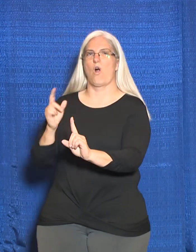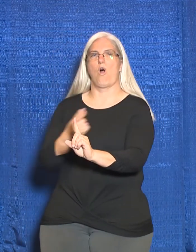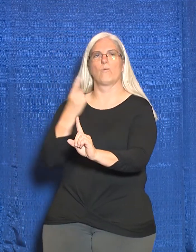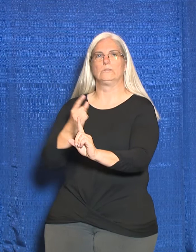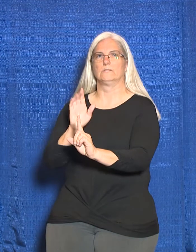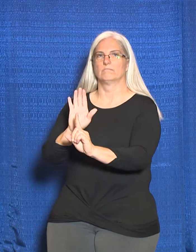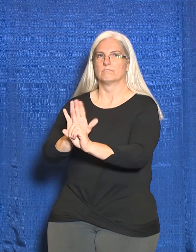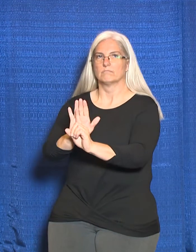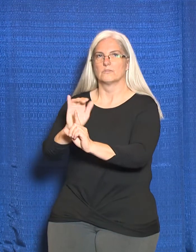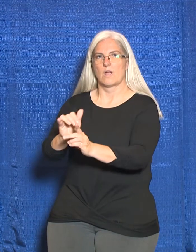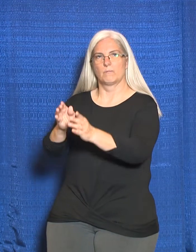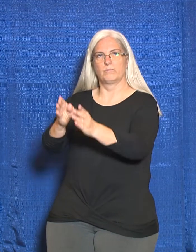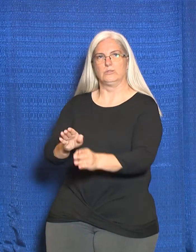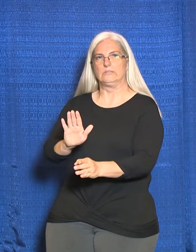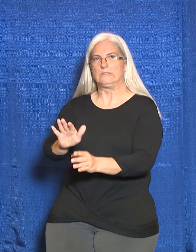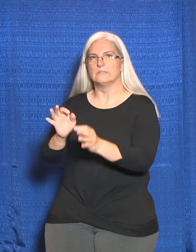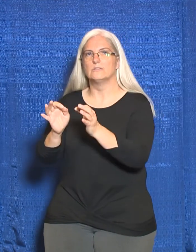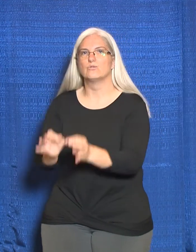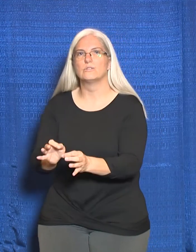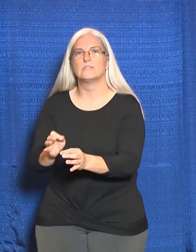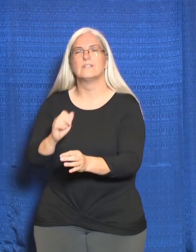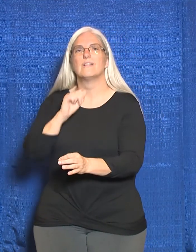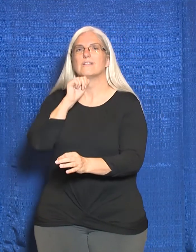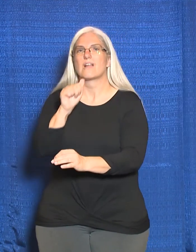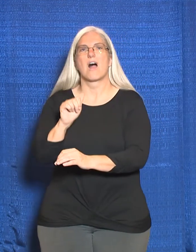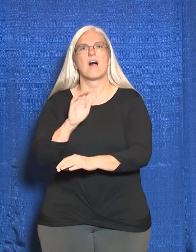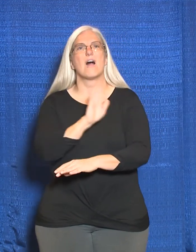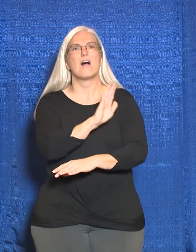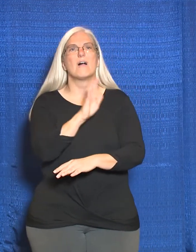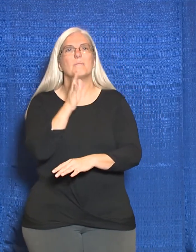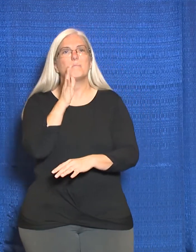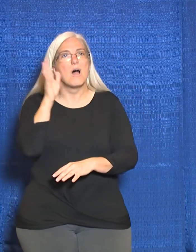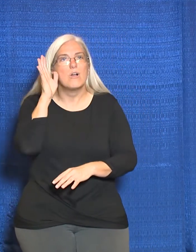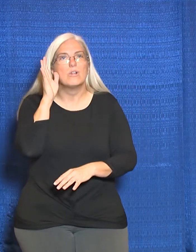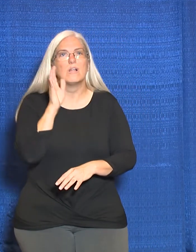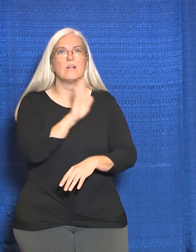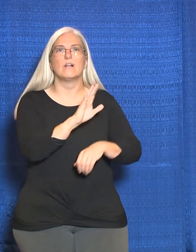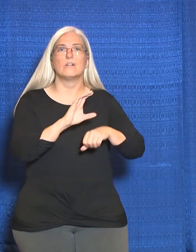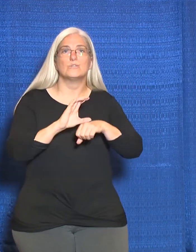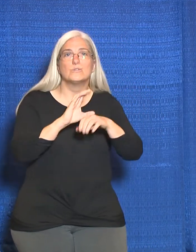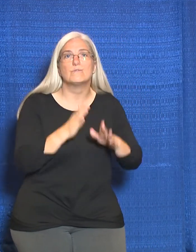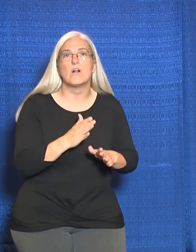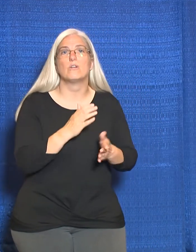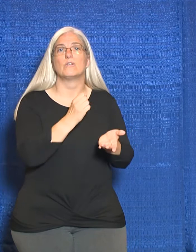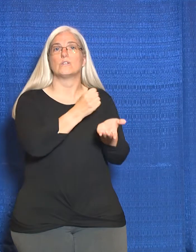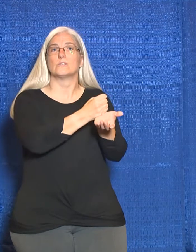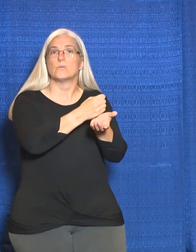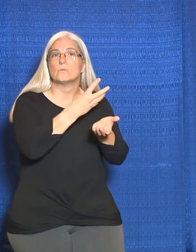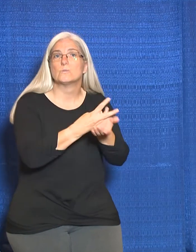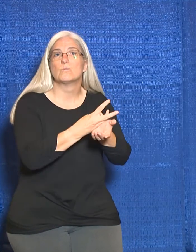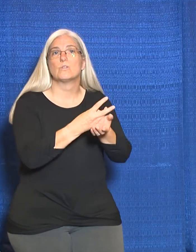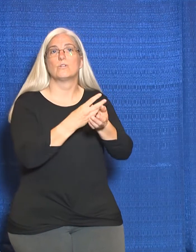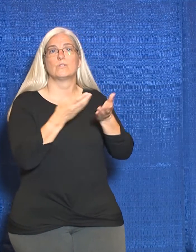with the conservator, caseworker, parent, service coordinator, or other